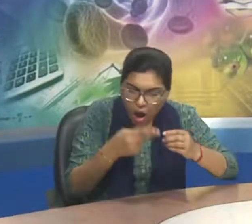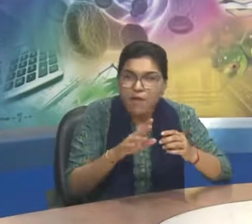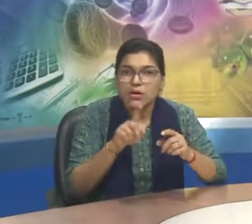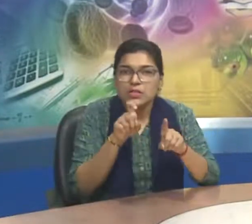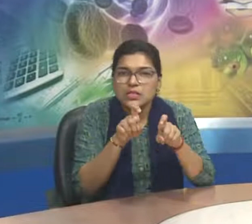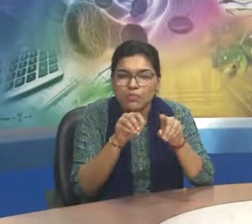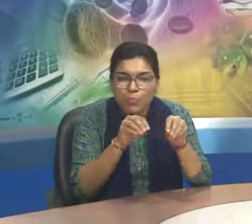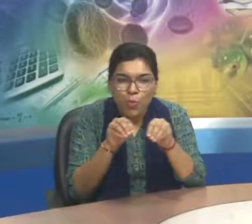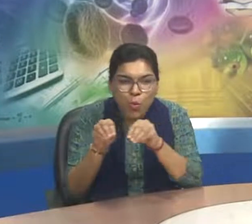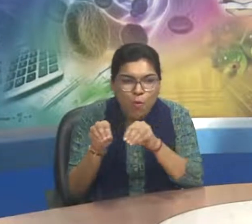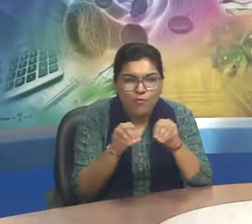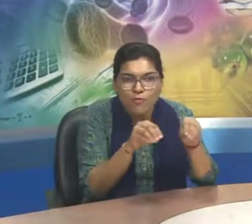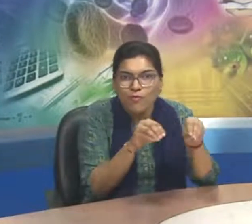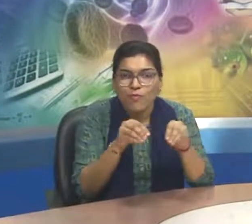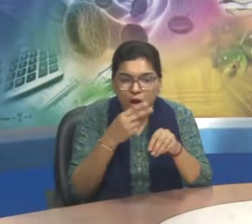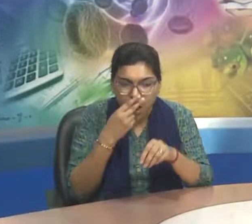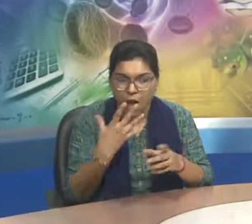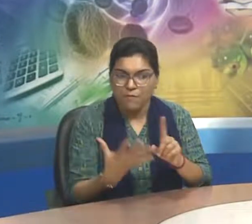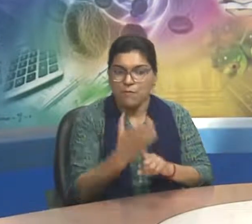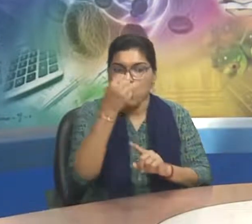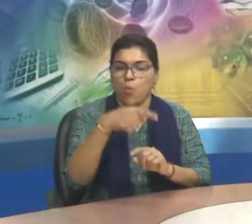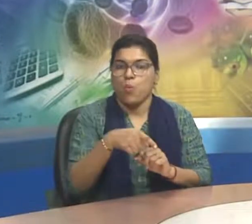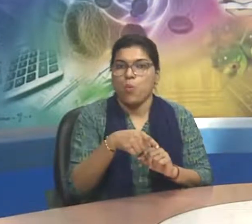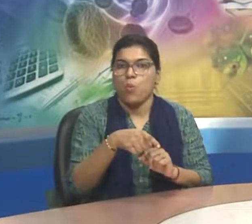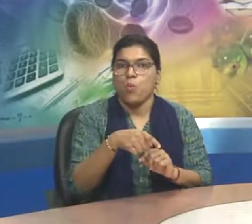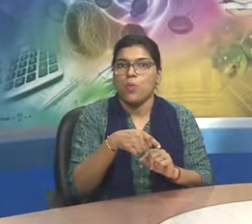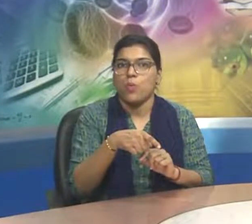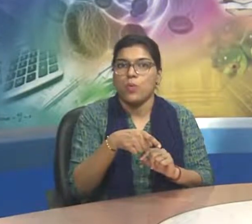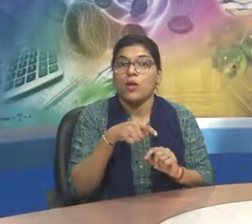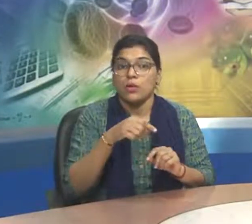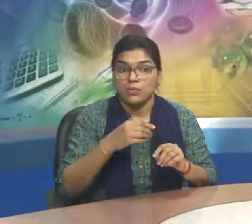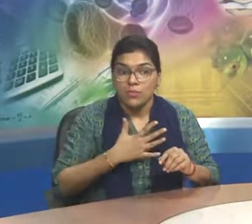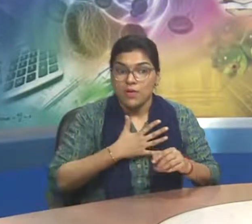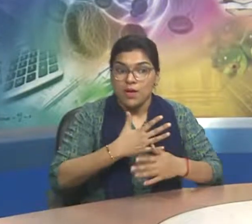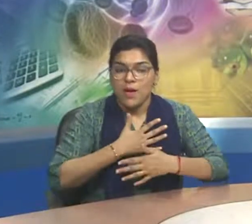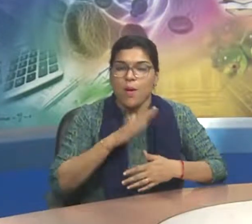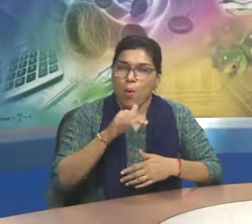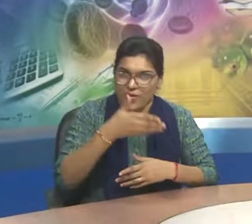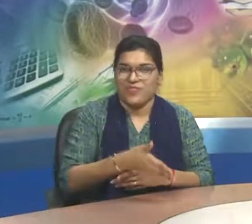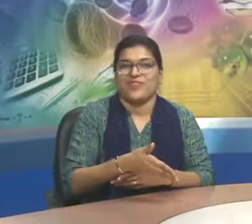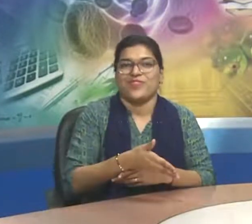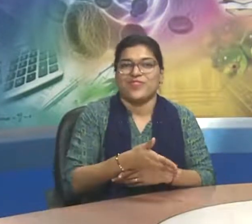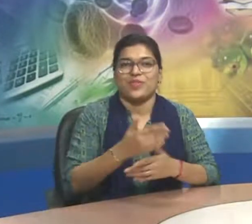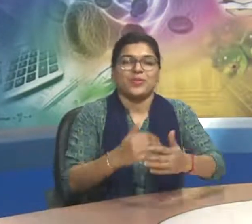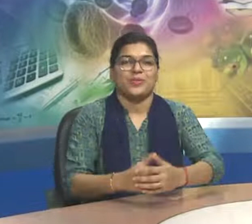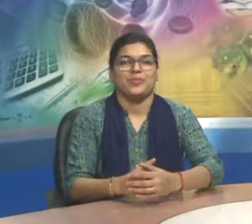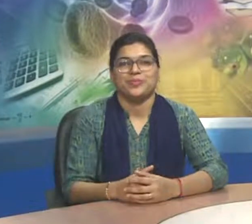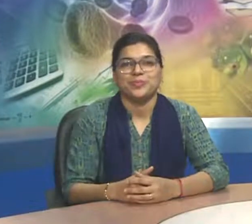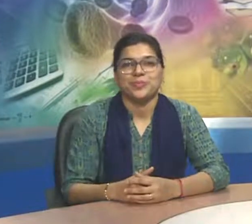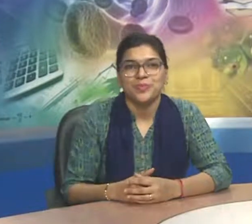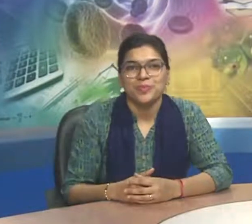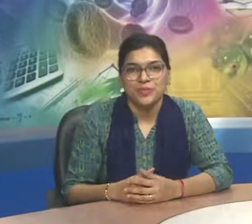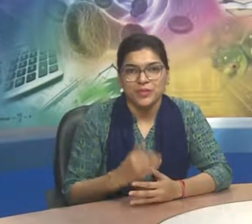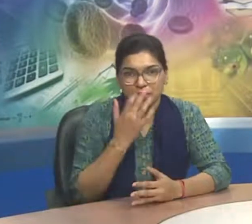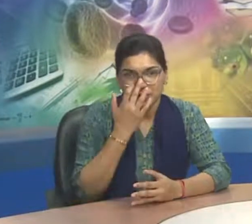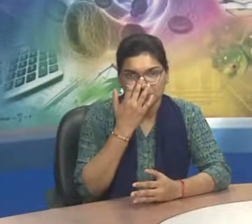So we put this slide in the microscope, and if we see through using a microscope, we can see